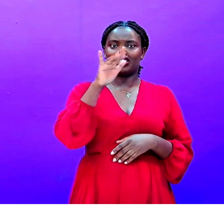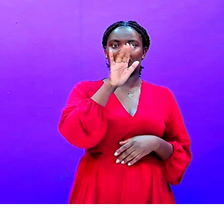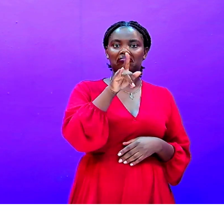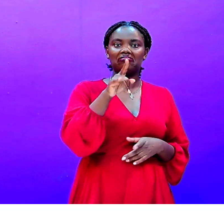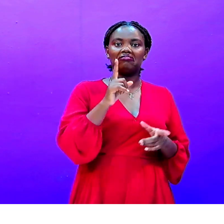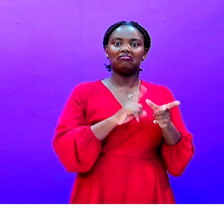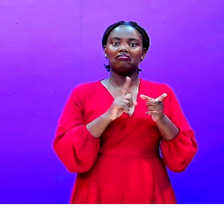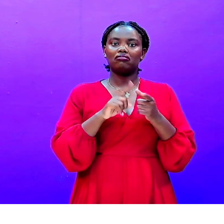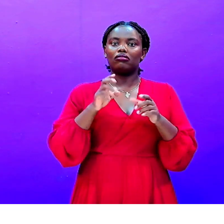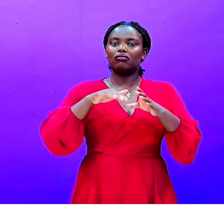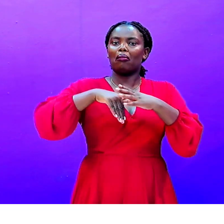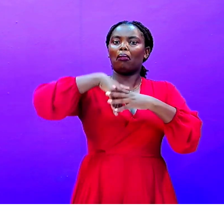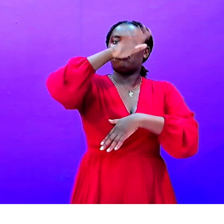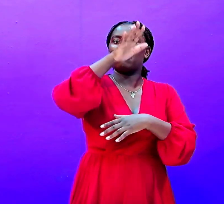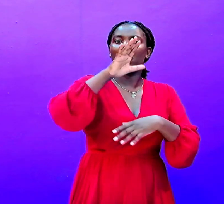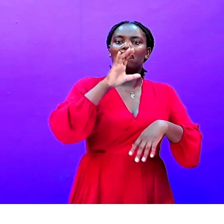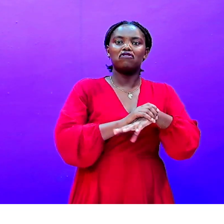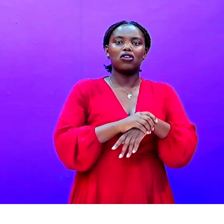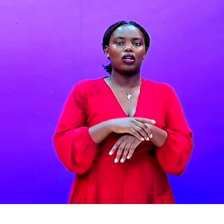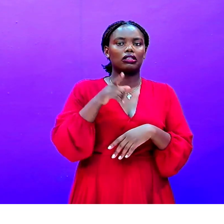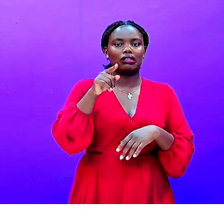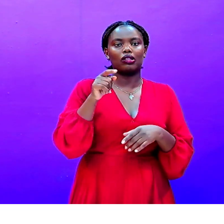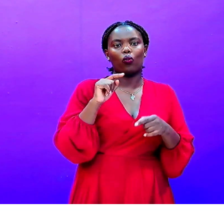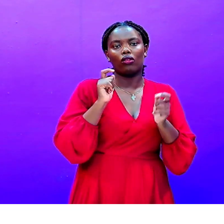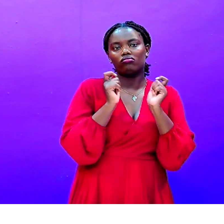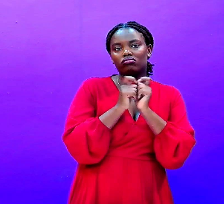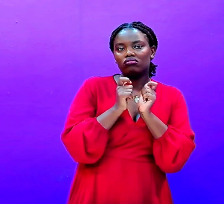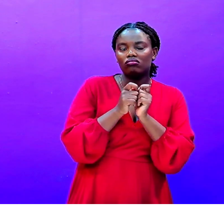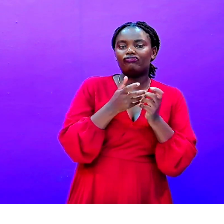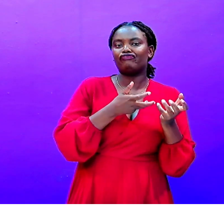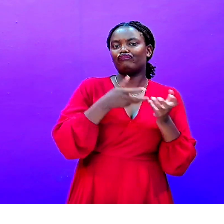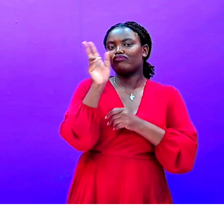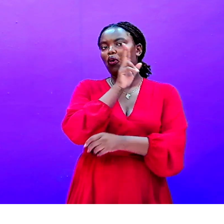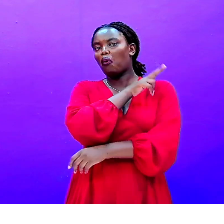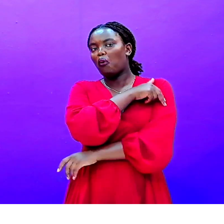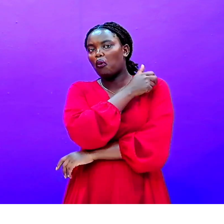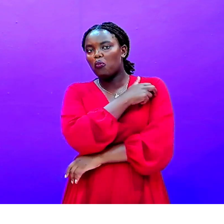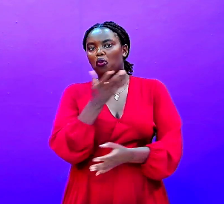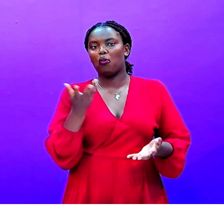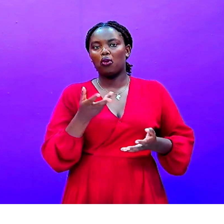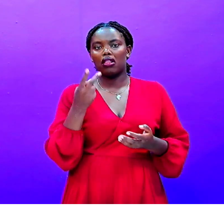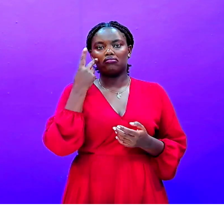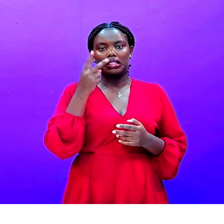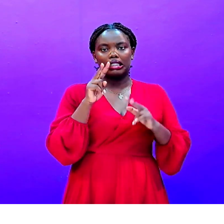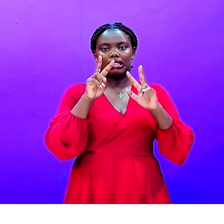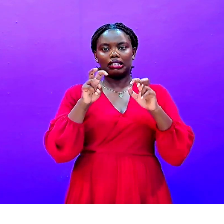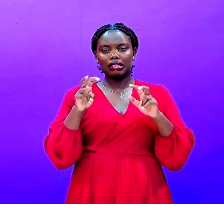He was found with injuries and taken to hospital, where he recounted the aftermath of the